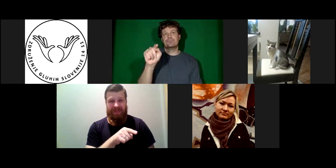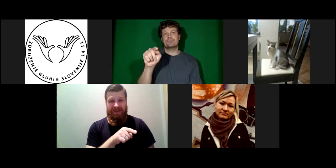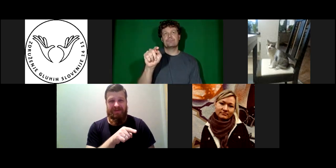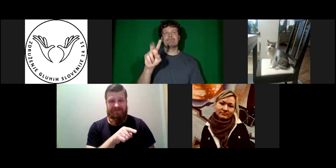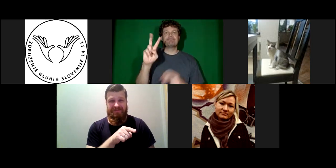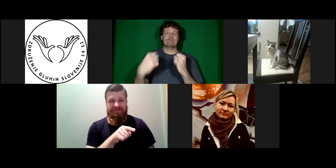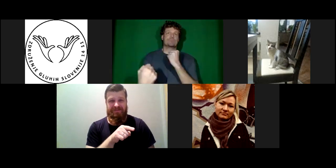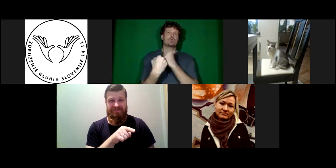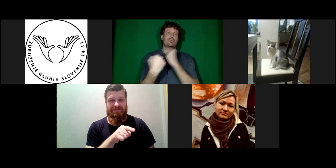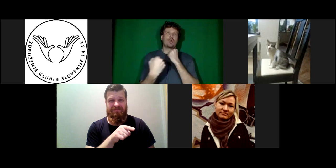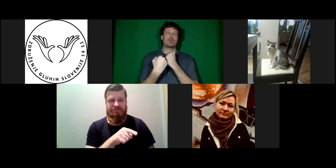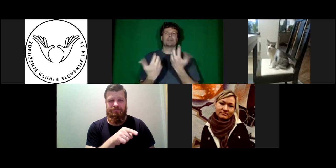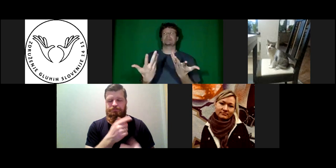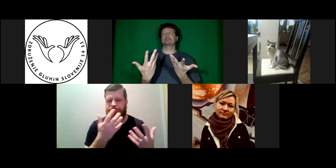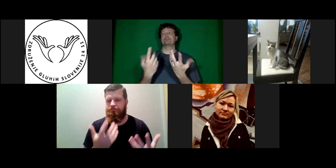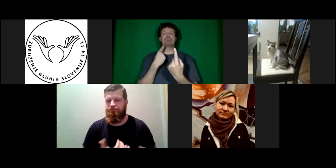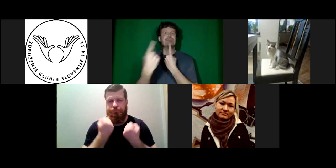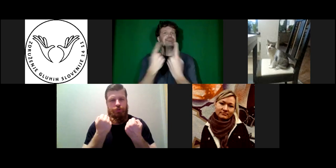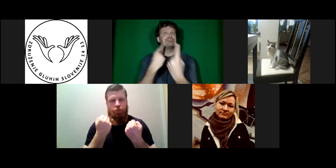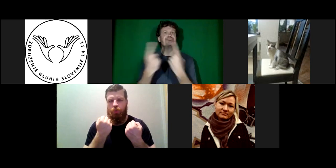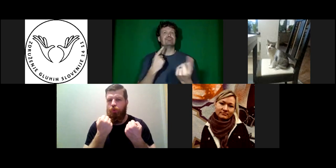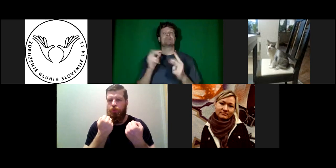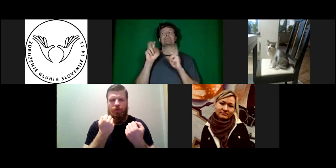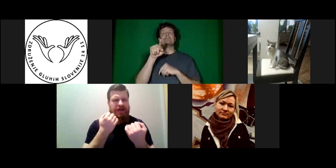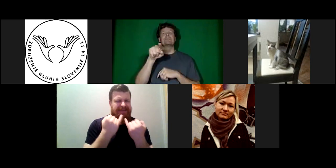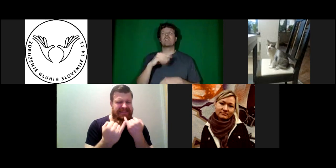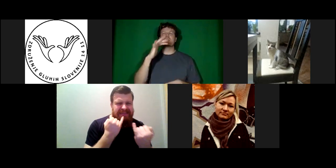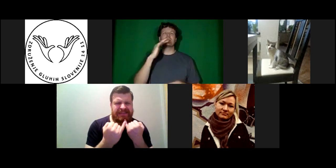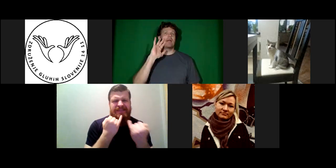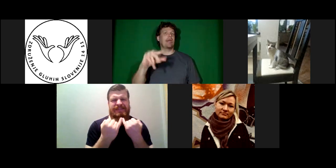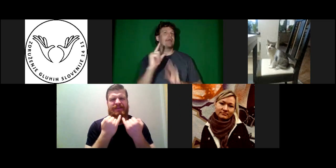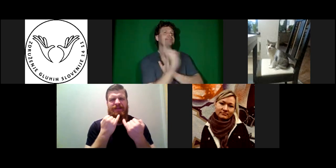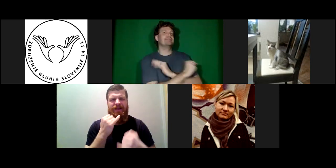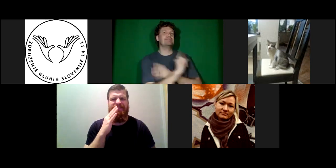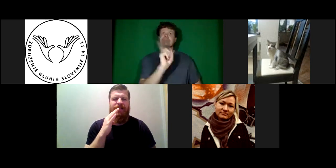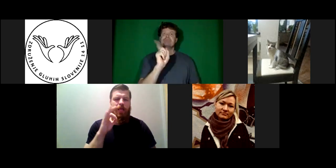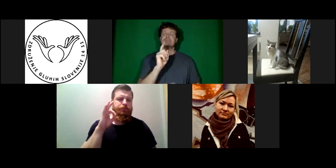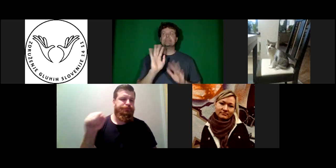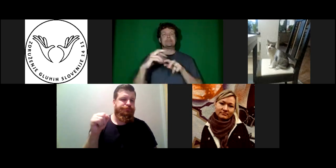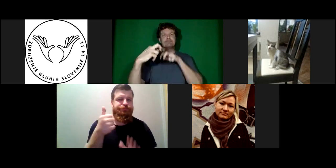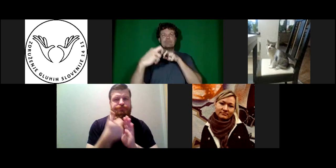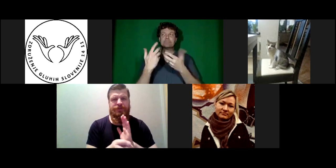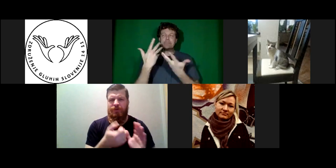tired. And I'm very grateful to my dance partner, to Maya, for her support.